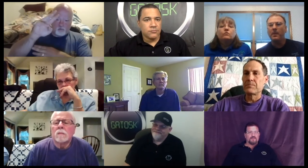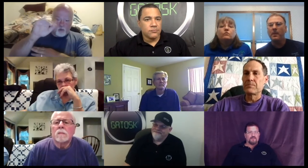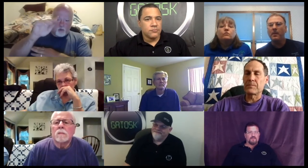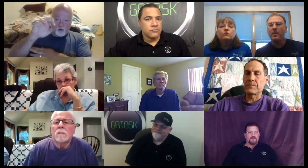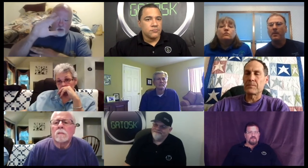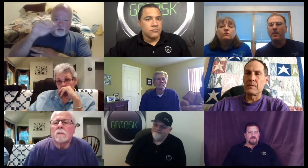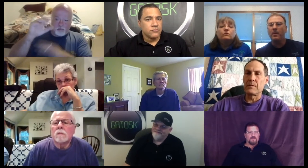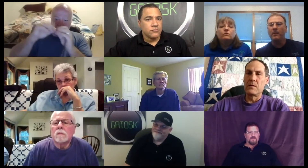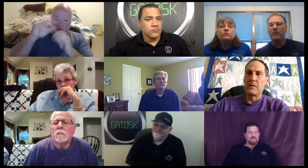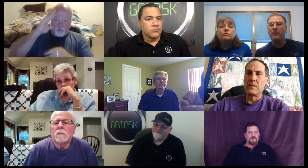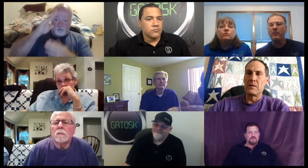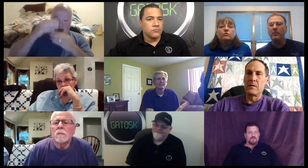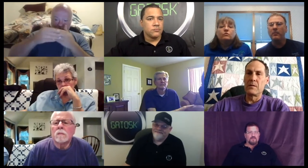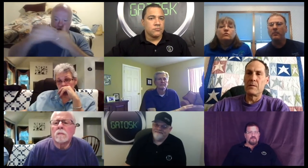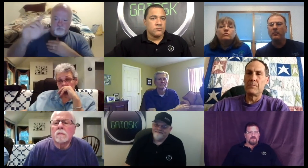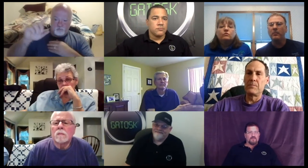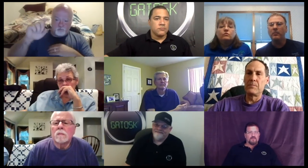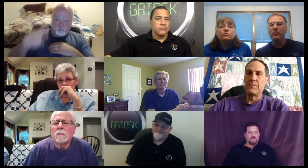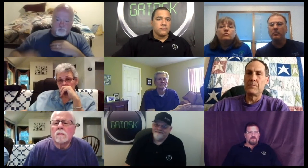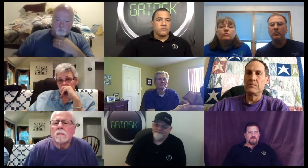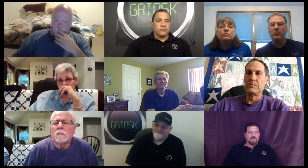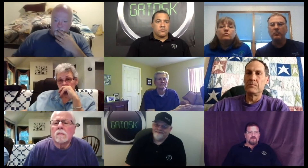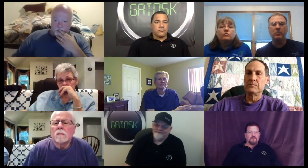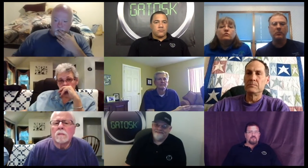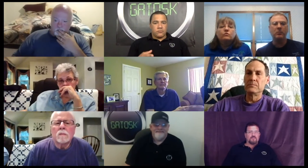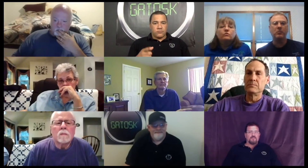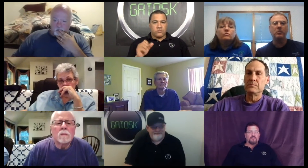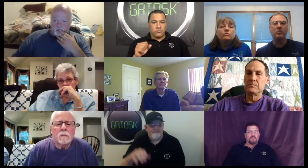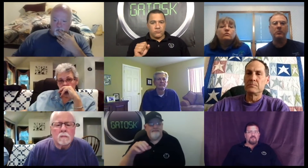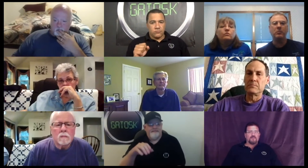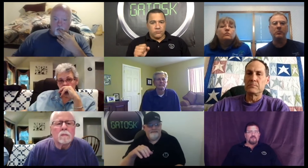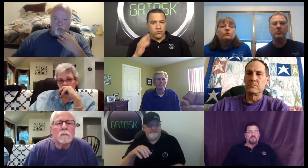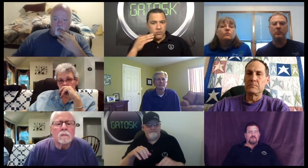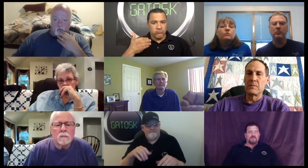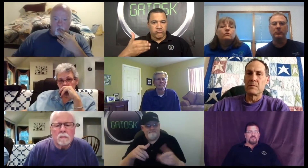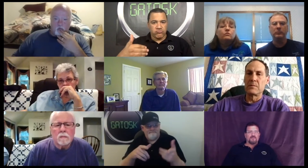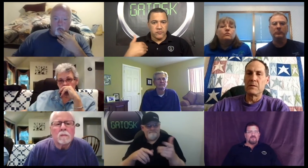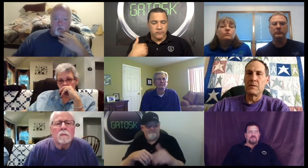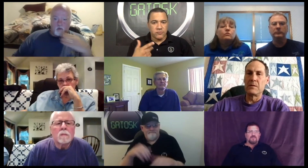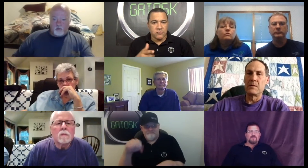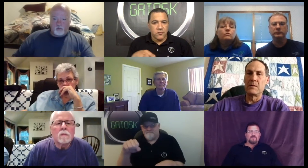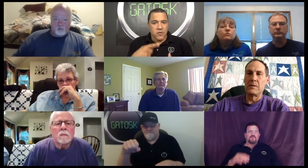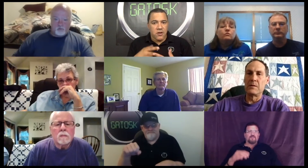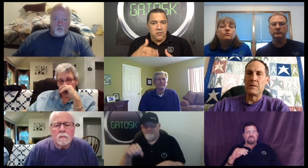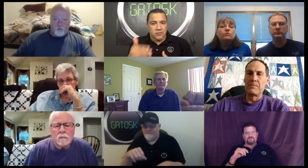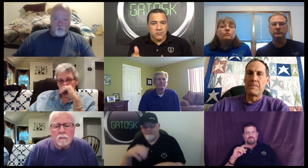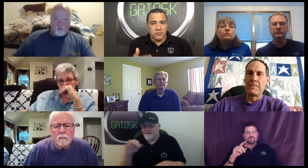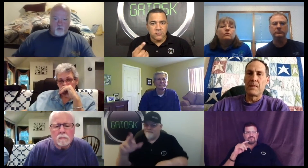A weekly webinar or a meeting, will there be something like that in the future? Oh, yeah, we'll have them pretty